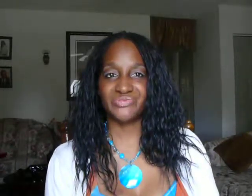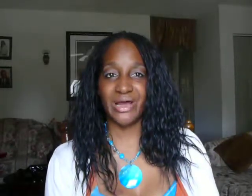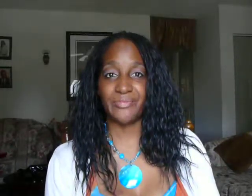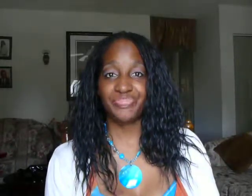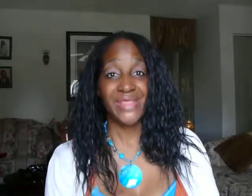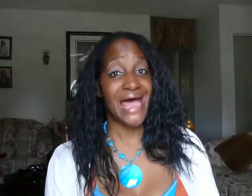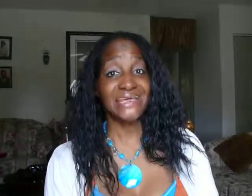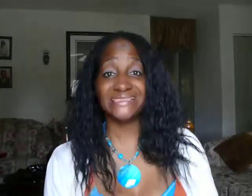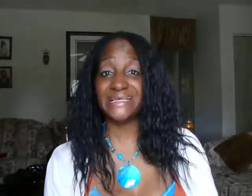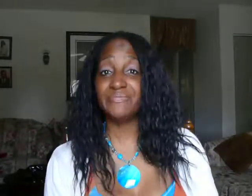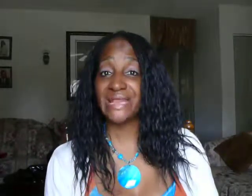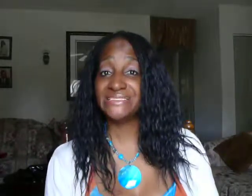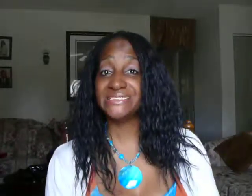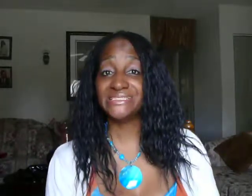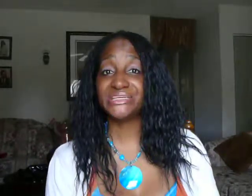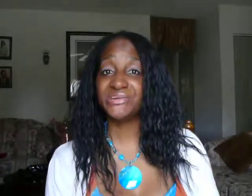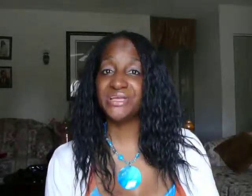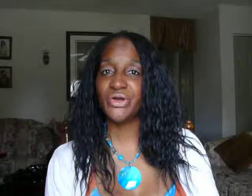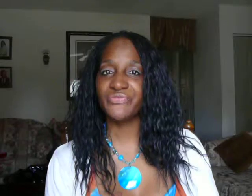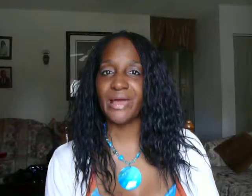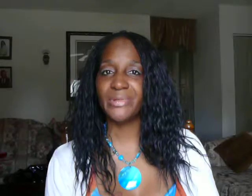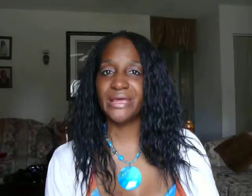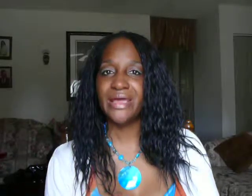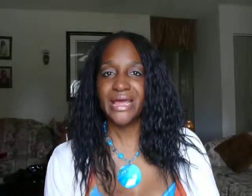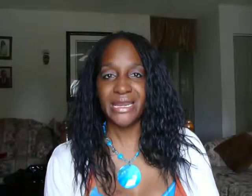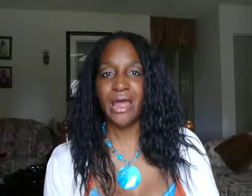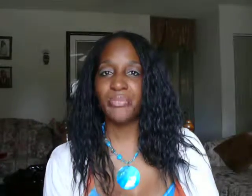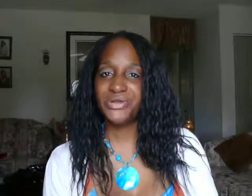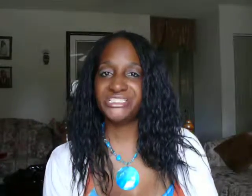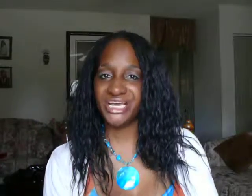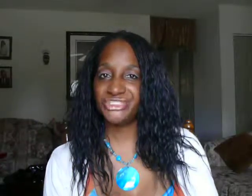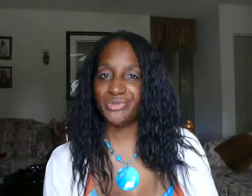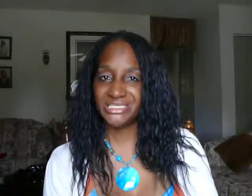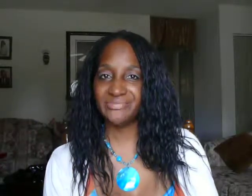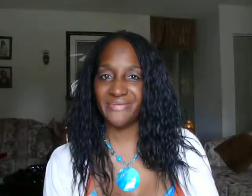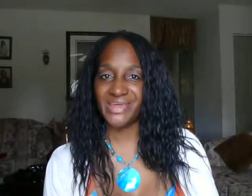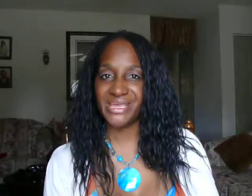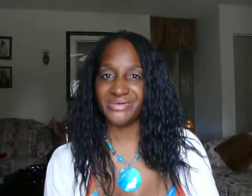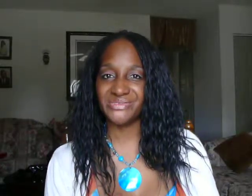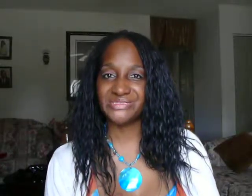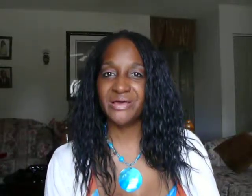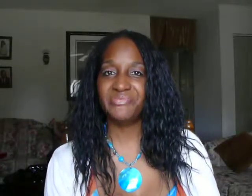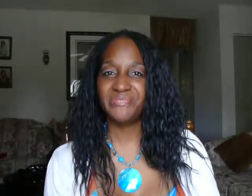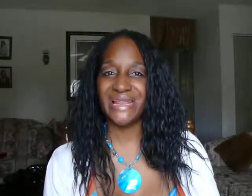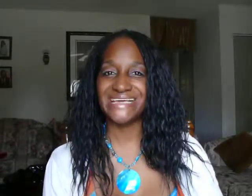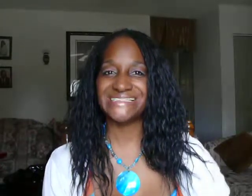well. I extend blessings to you and your family, and I appreciate you watching my videos. Be blessed.